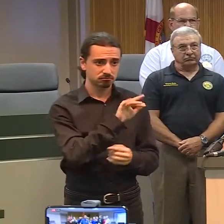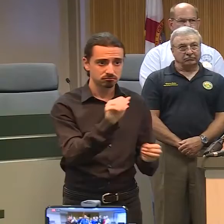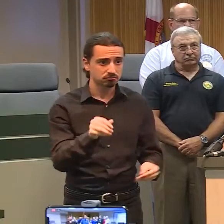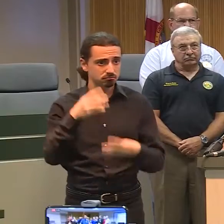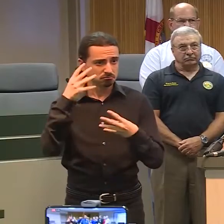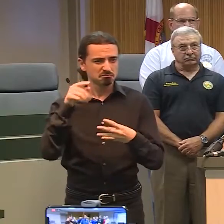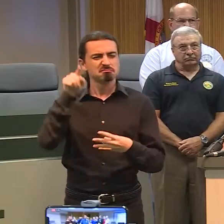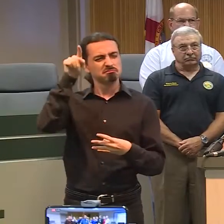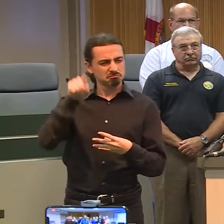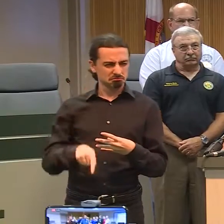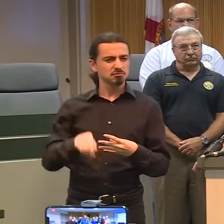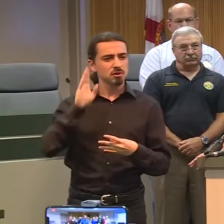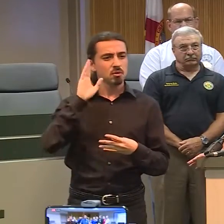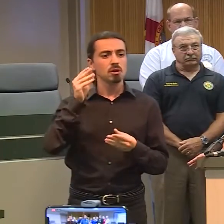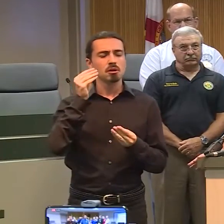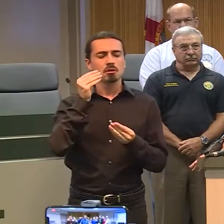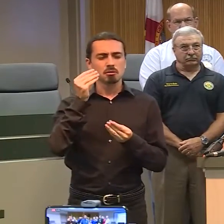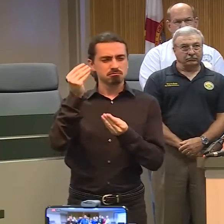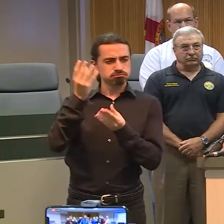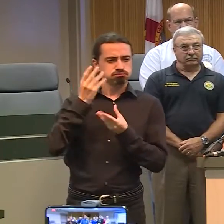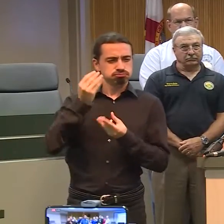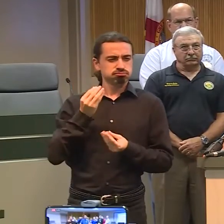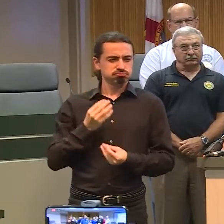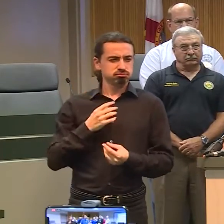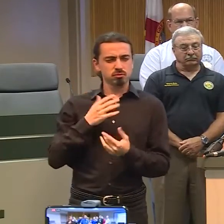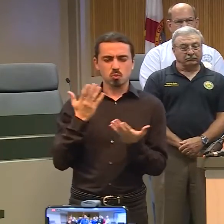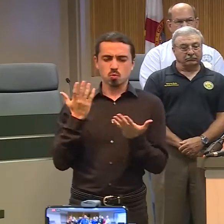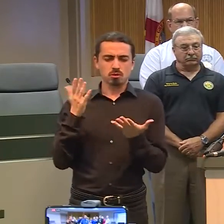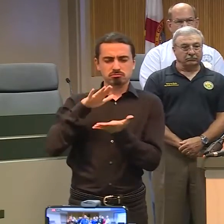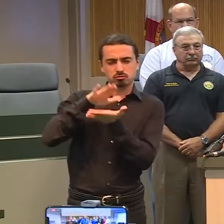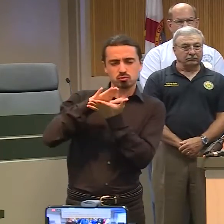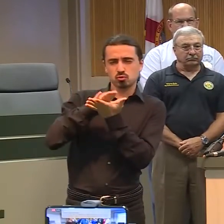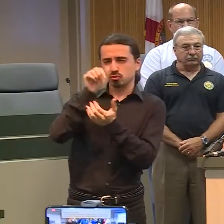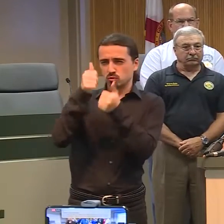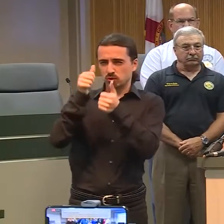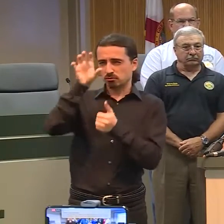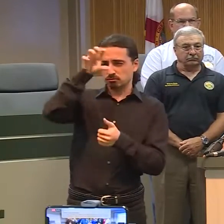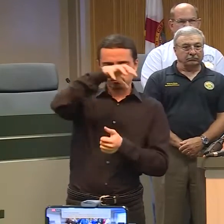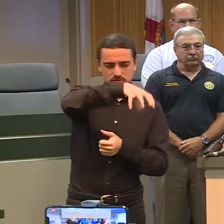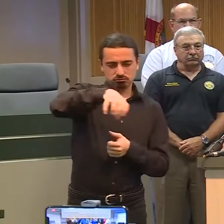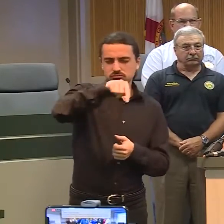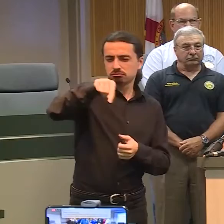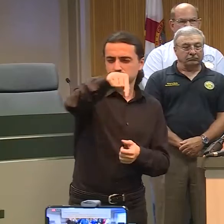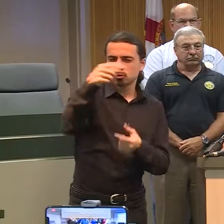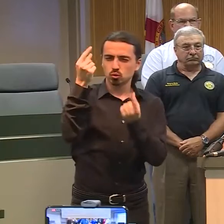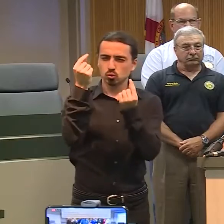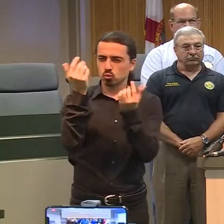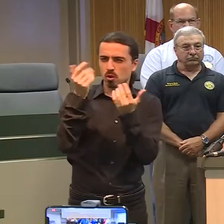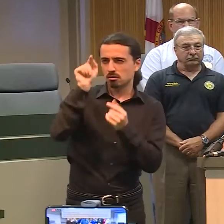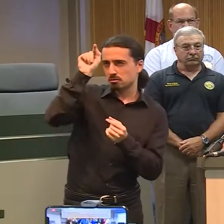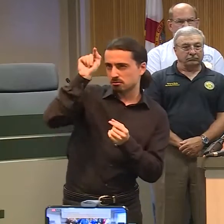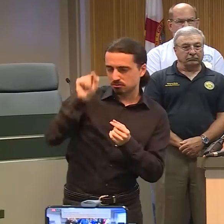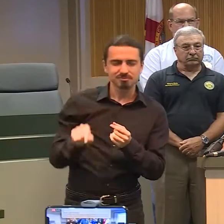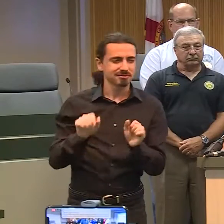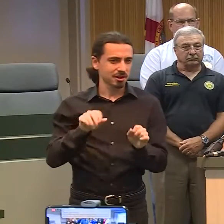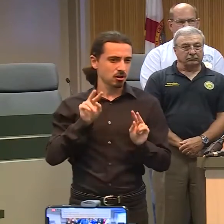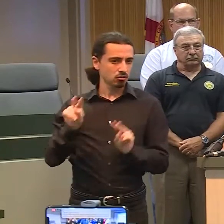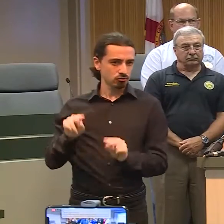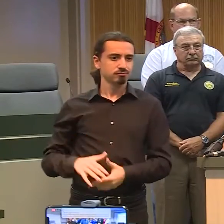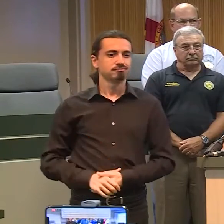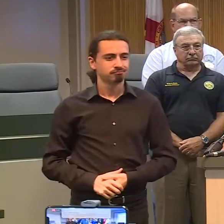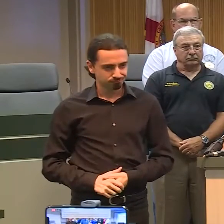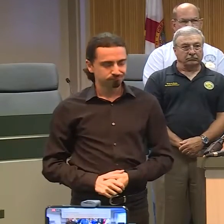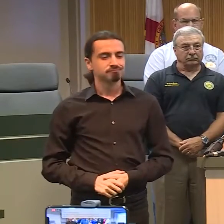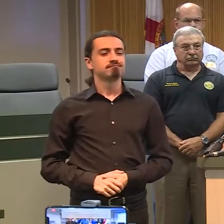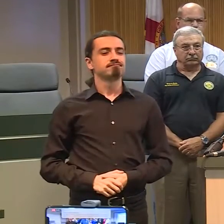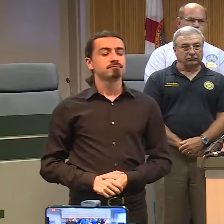do as a school district. We are trying to get to reopen as soon as we can. We will have post-assessment teams ready and available as